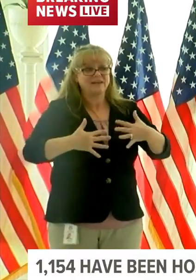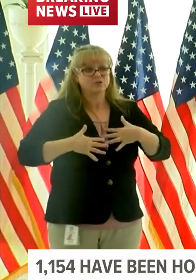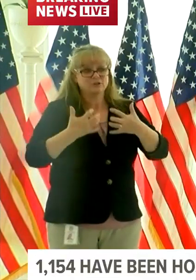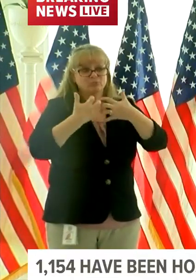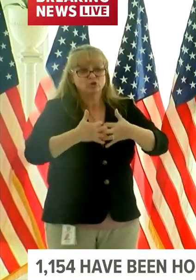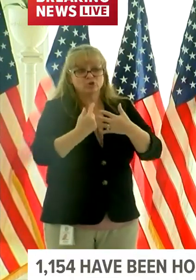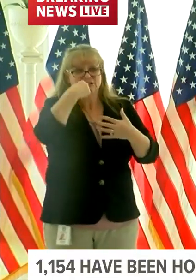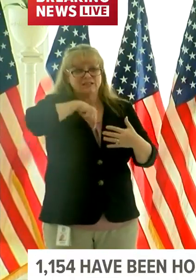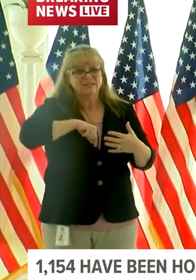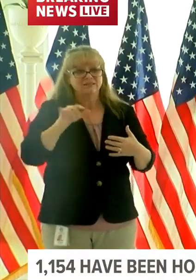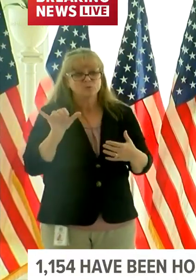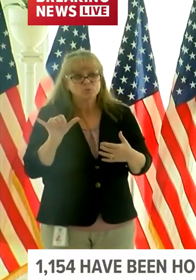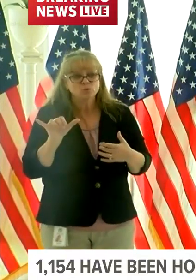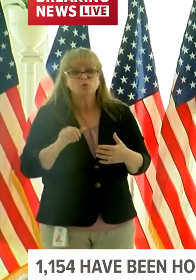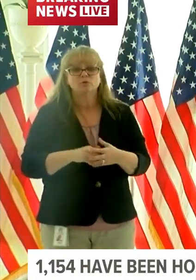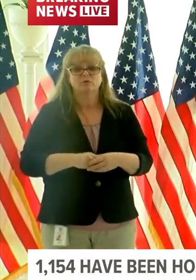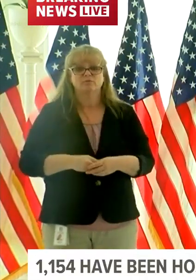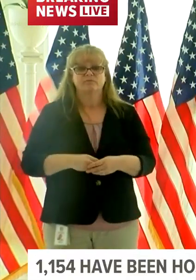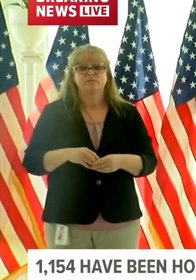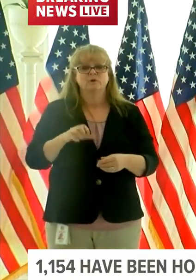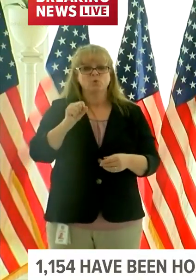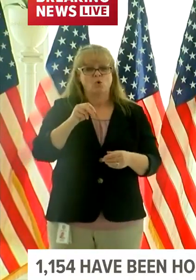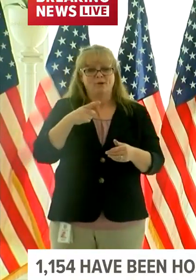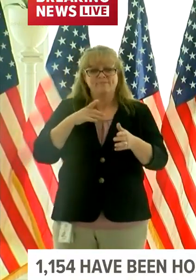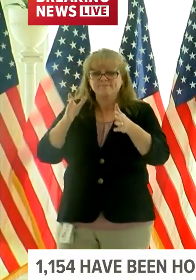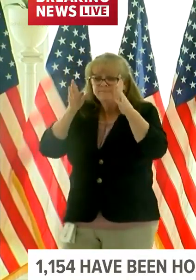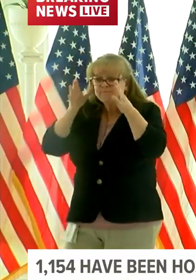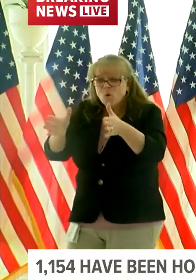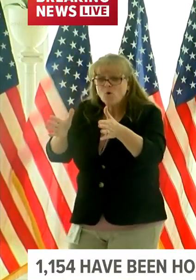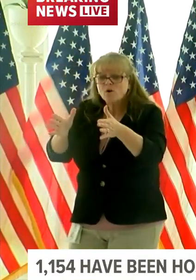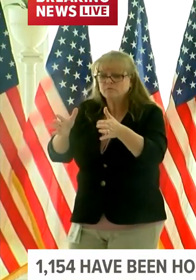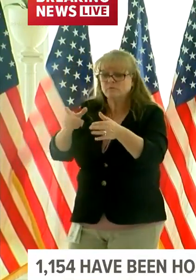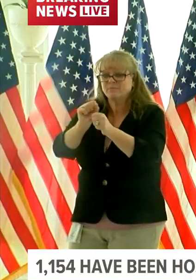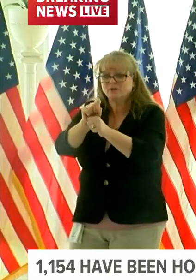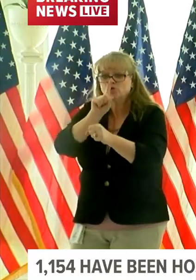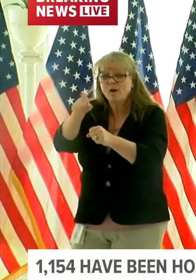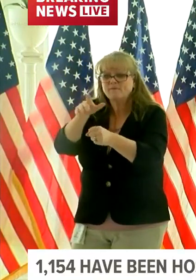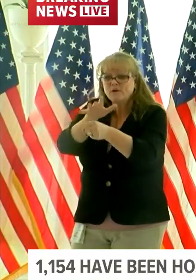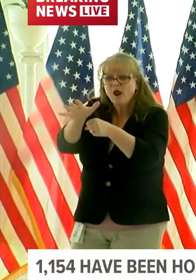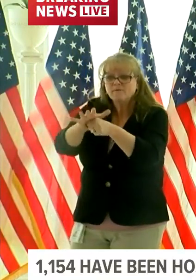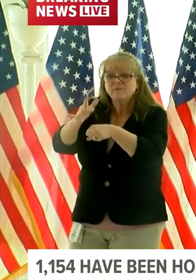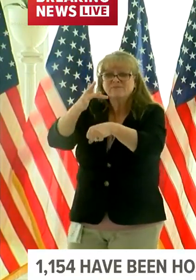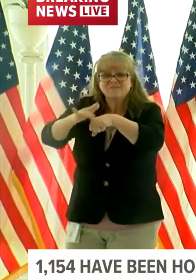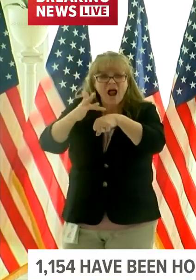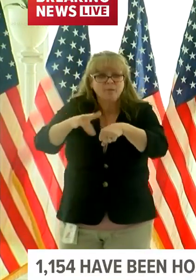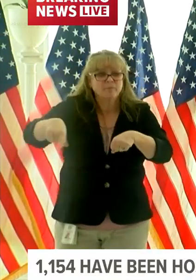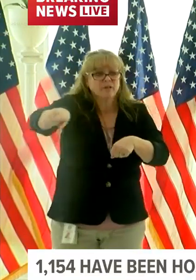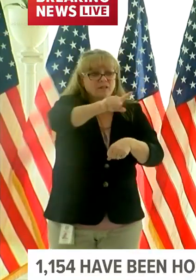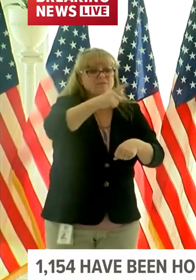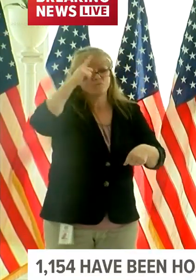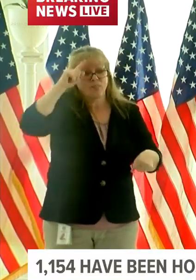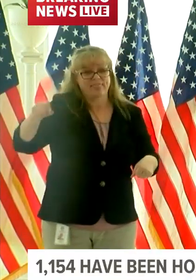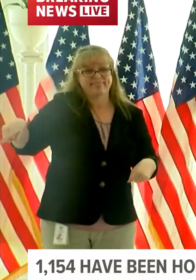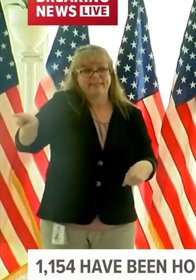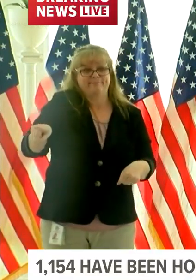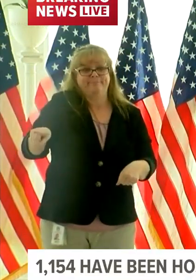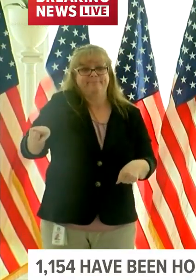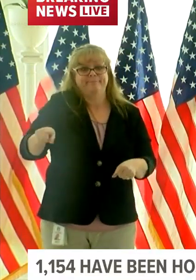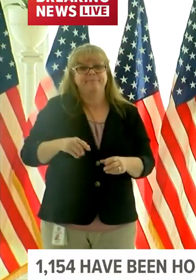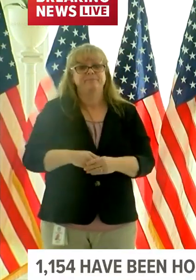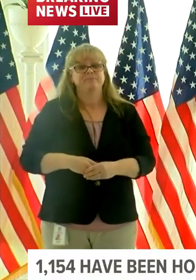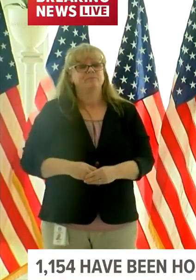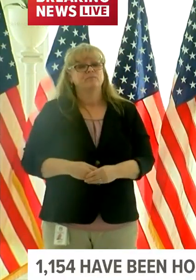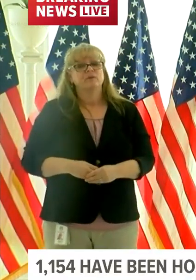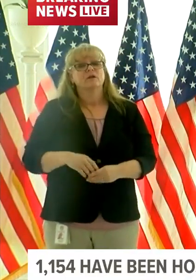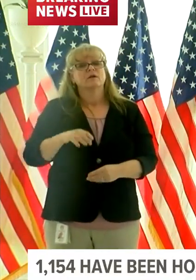around hospital capacity. There was a presentation on that, and we can provide more info as well on